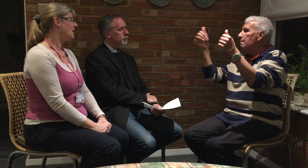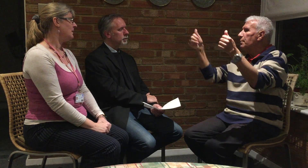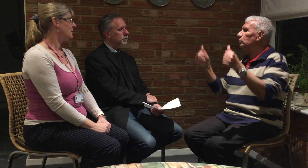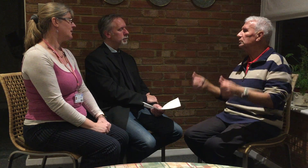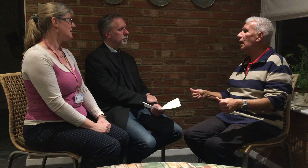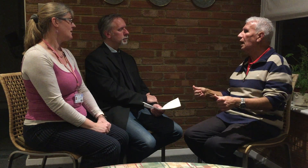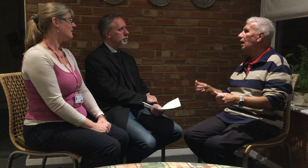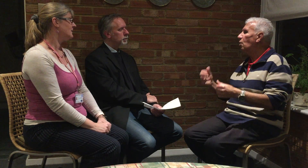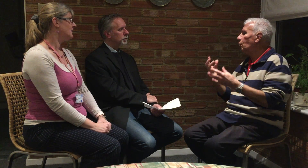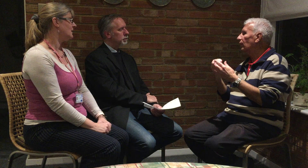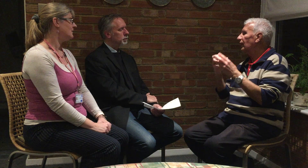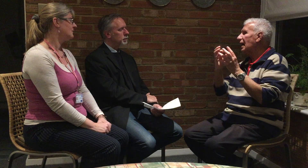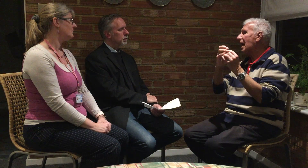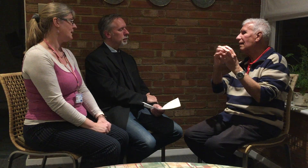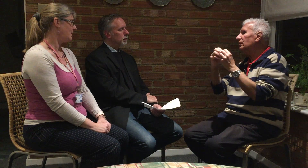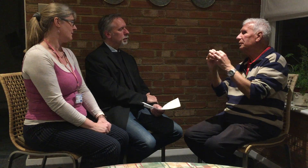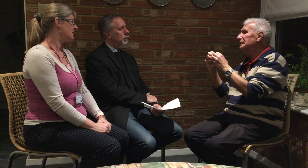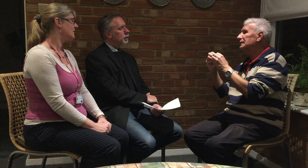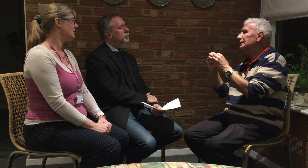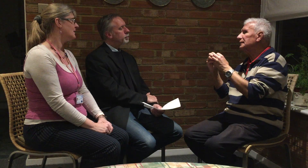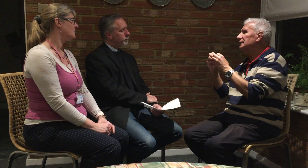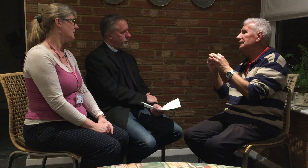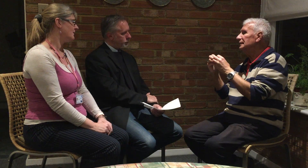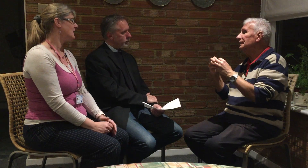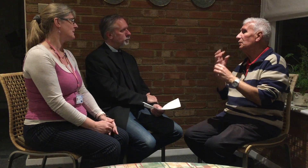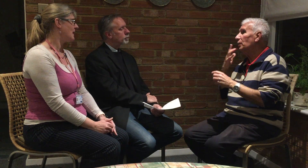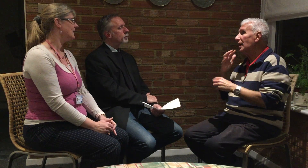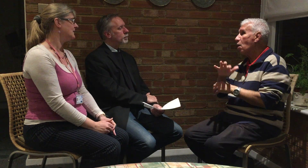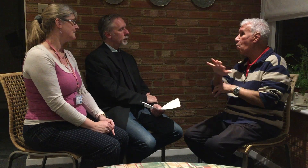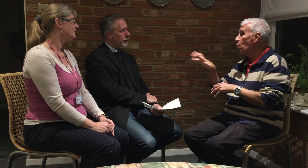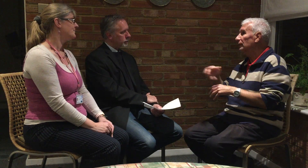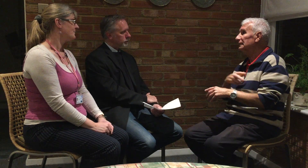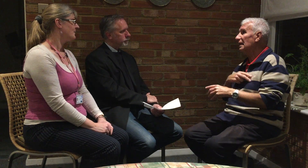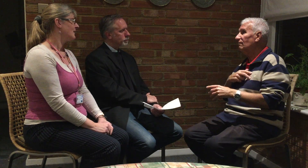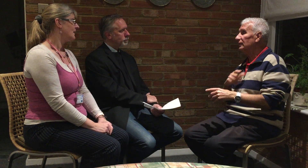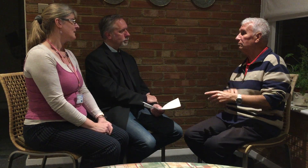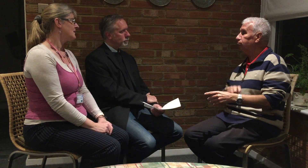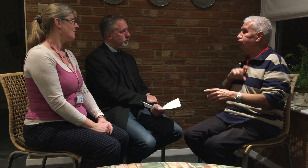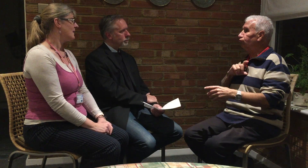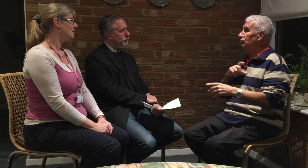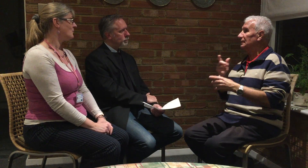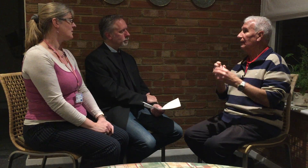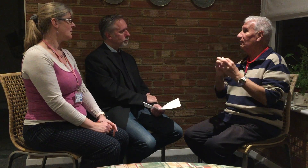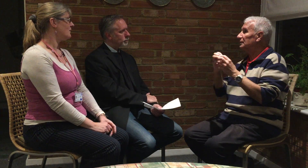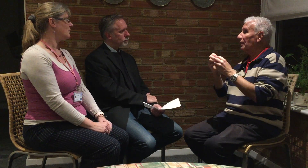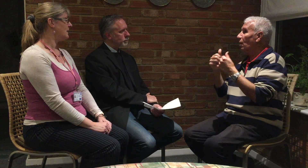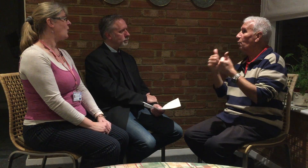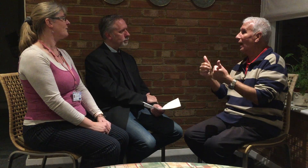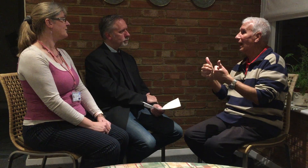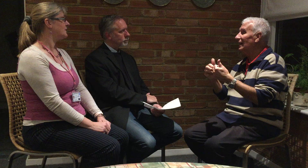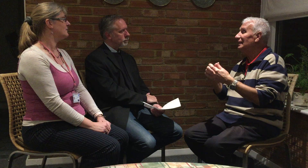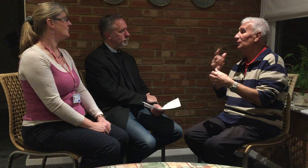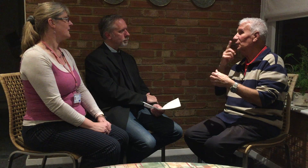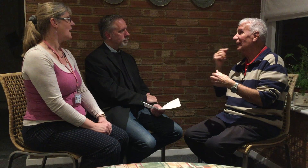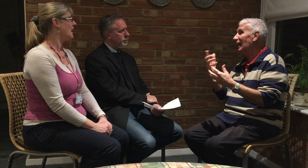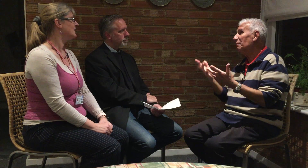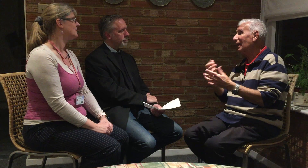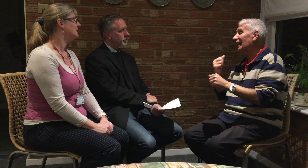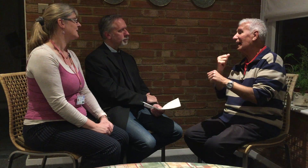Maybe we could start, with the poster, with the finger spelling. Yeah. So then all the staff could be confident with that.